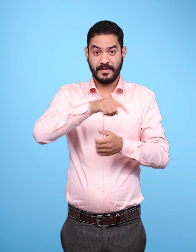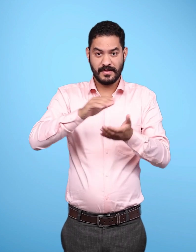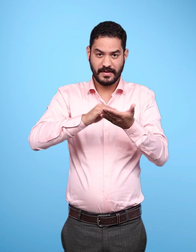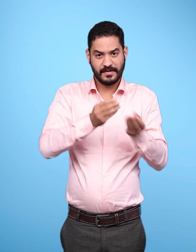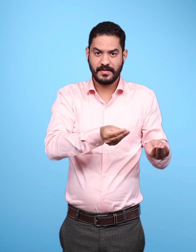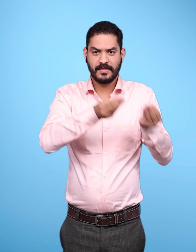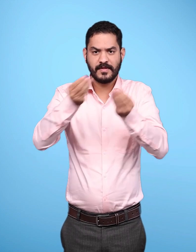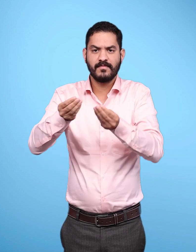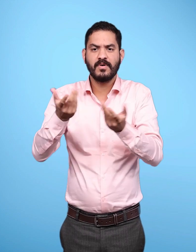land.